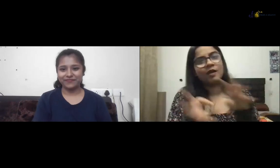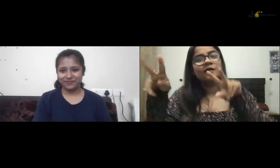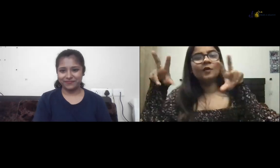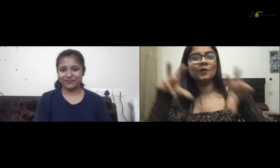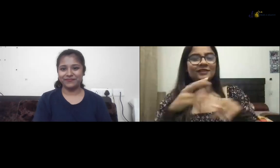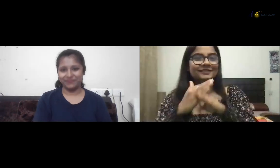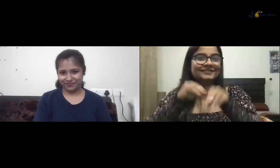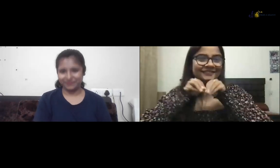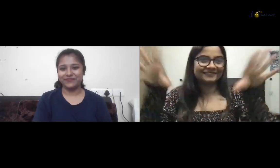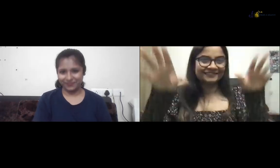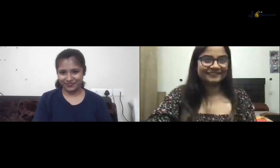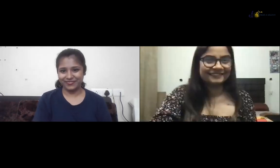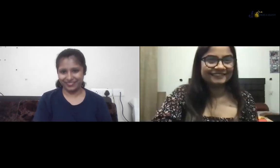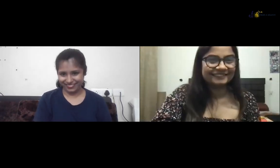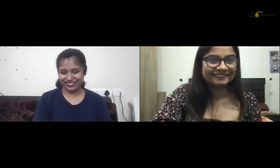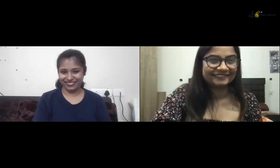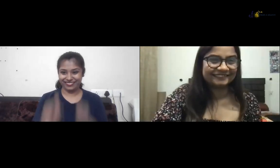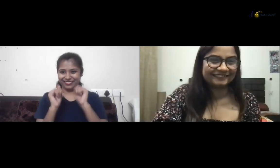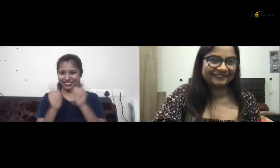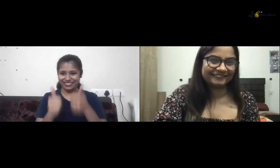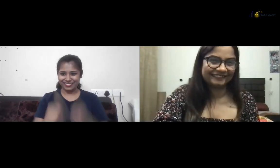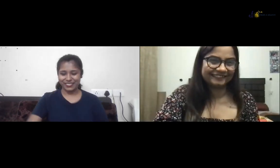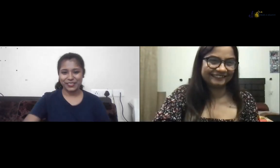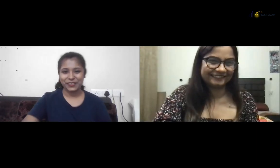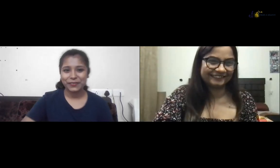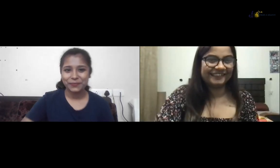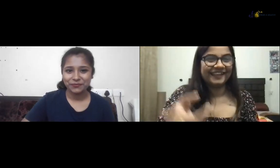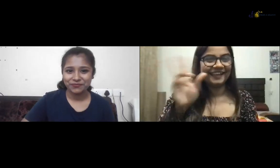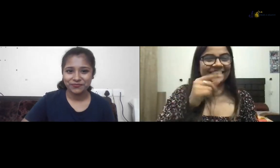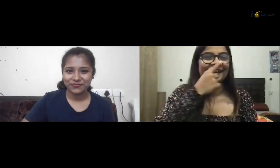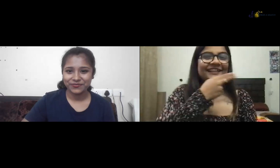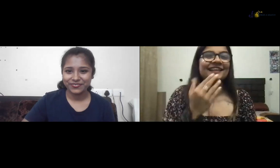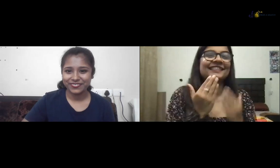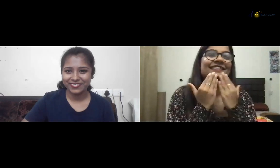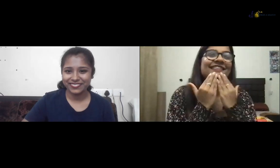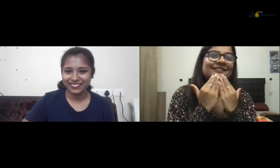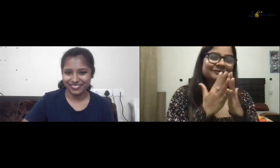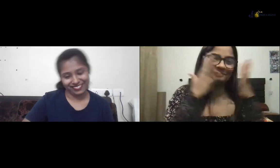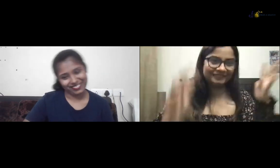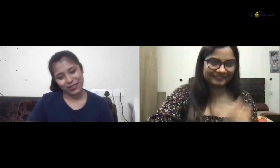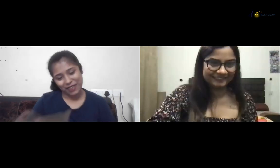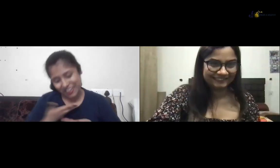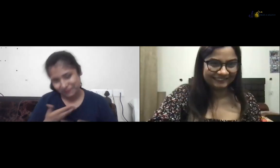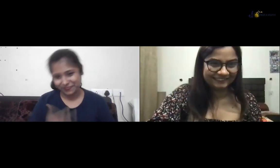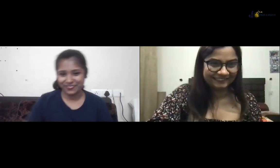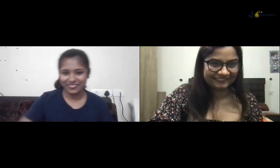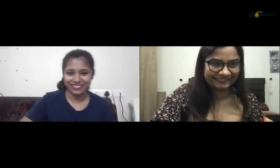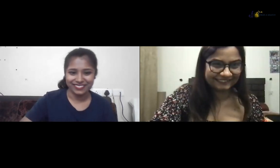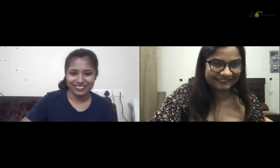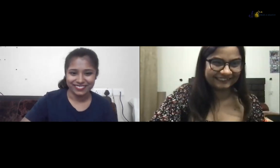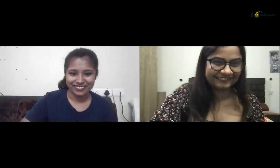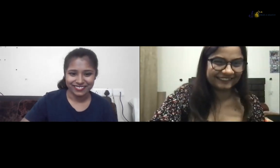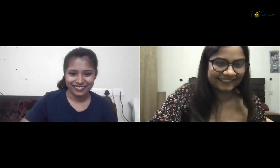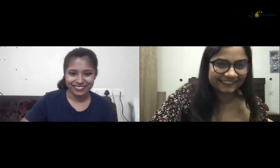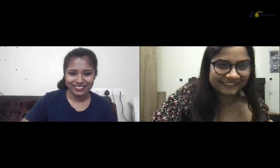because Zoom, they were just watching and we are sharing this information. We will be uploading it on YouTube as well. Thank you, Thank Nikita. you